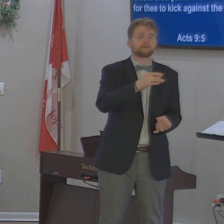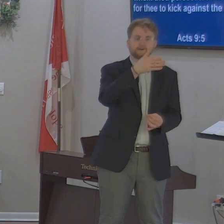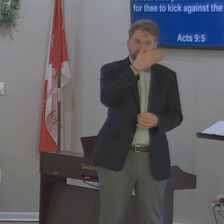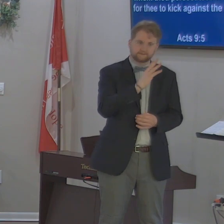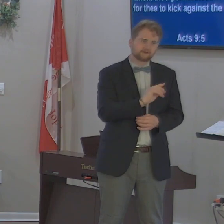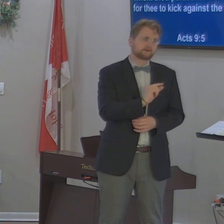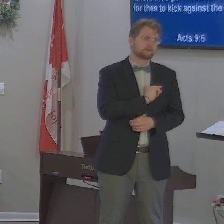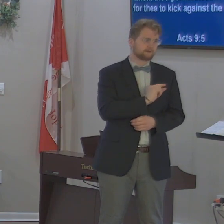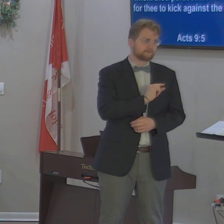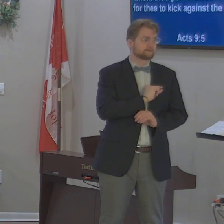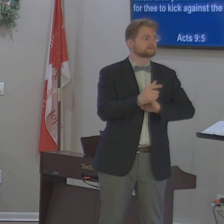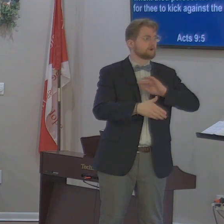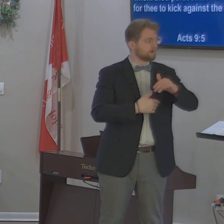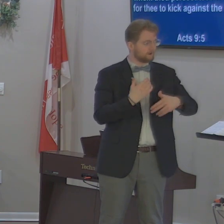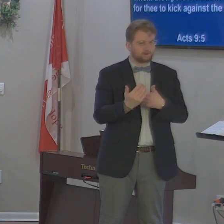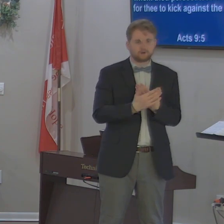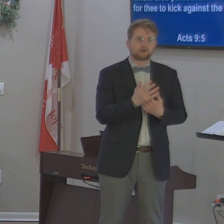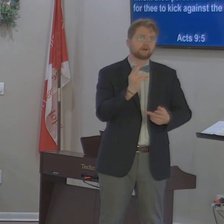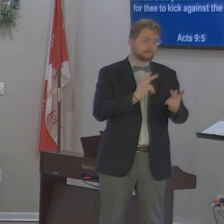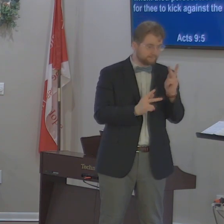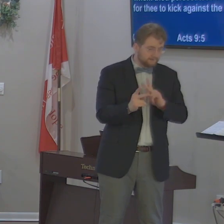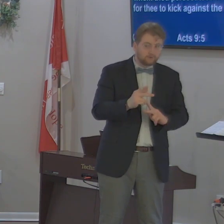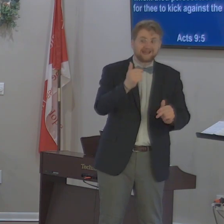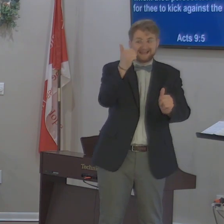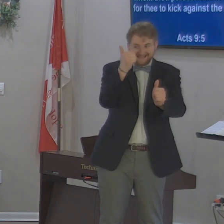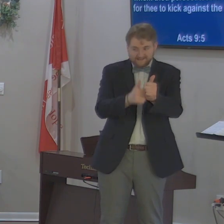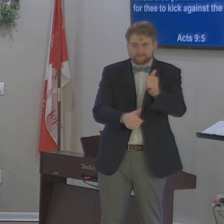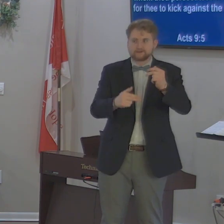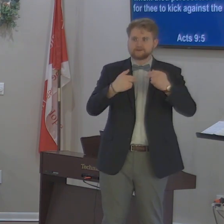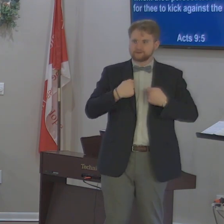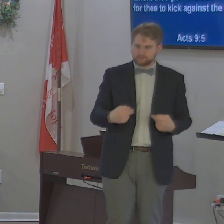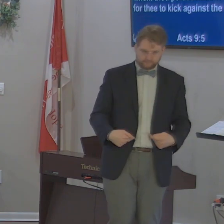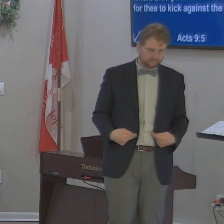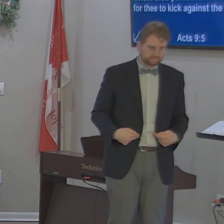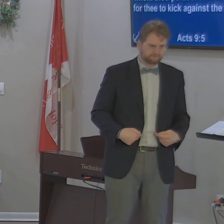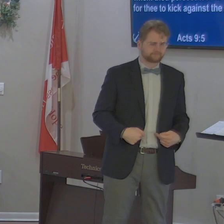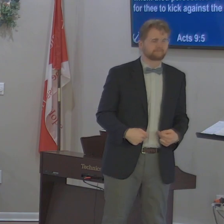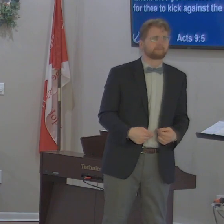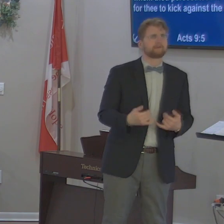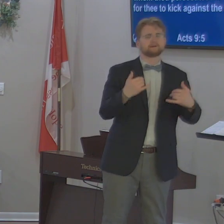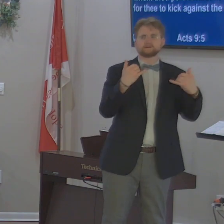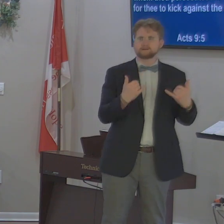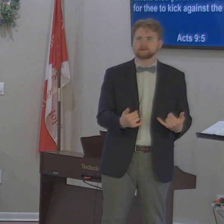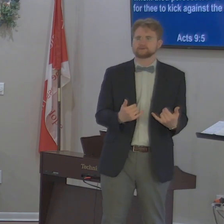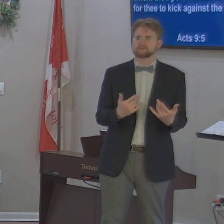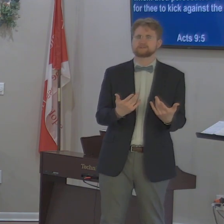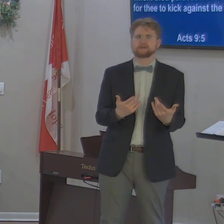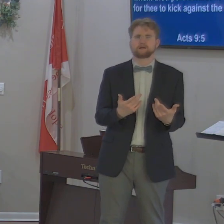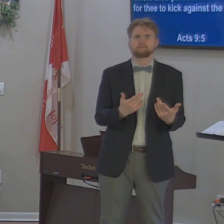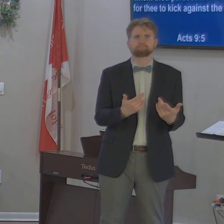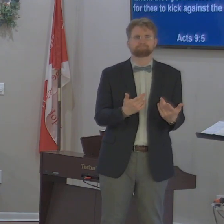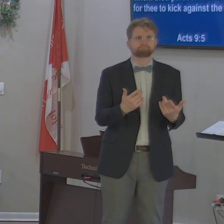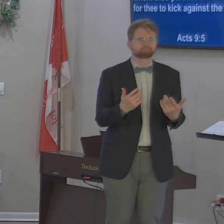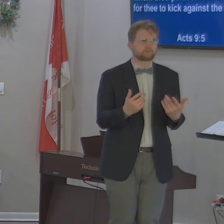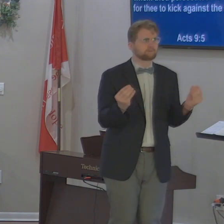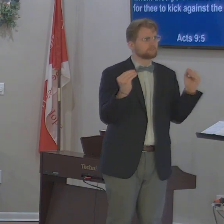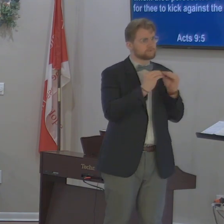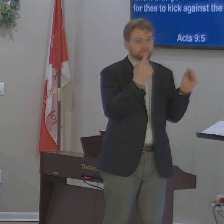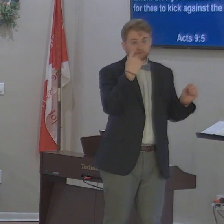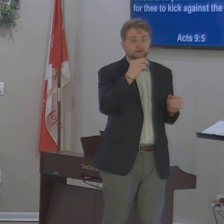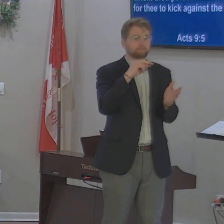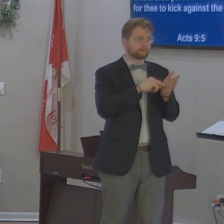all people, every human being. Now, it's ultimately purposes,